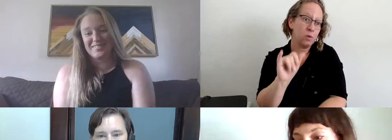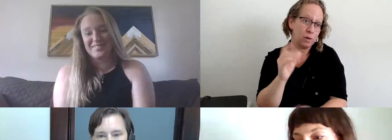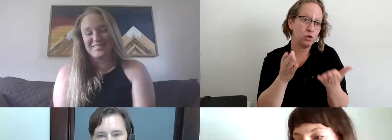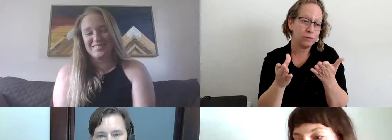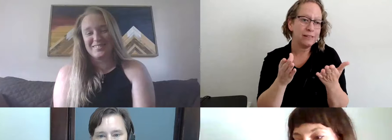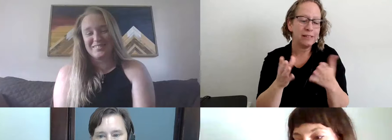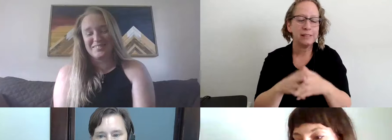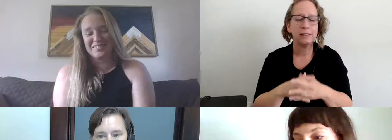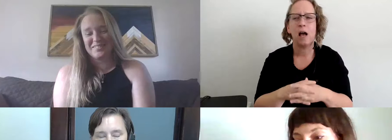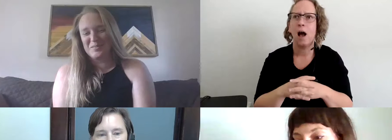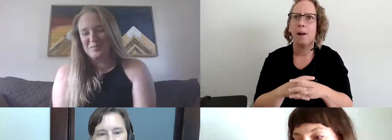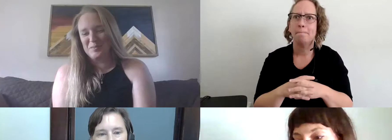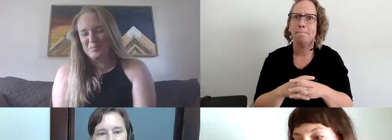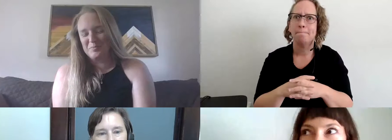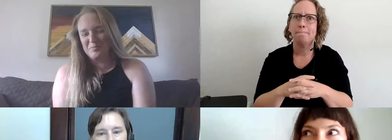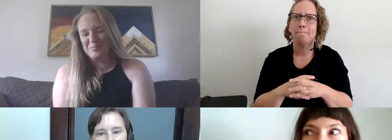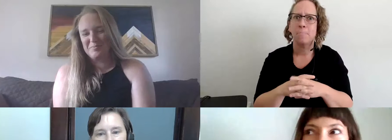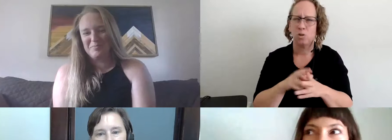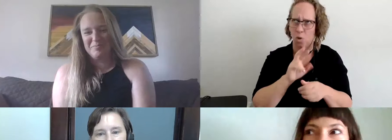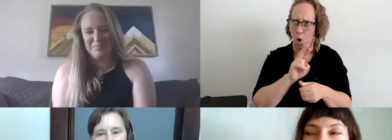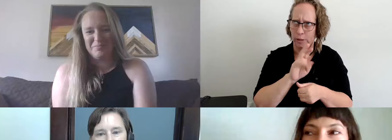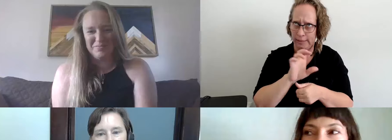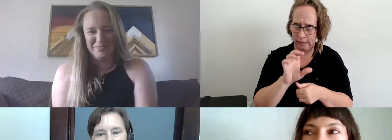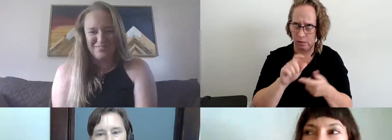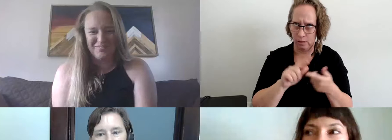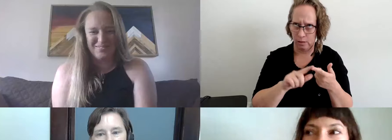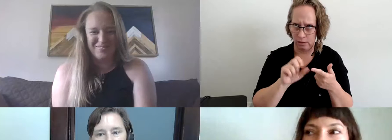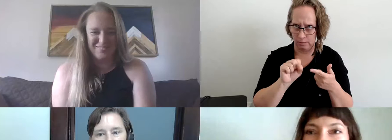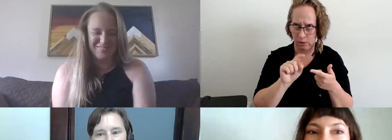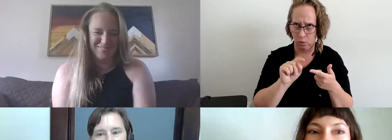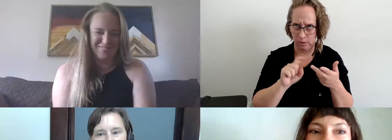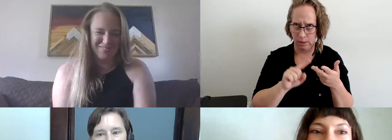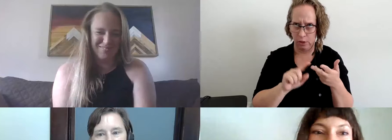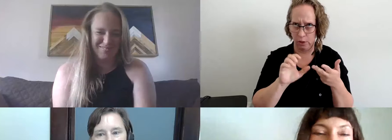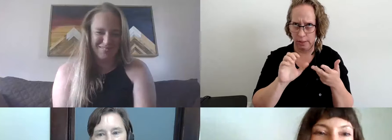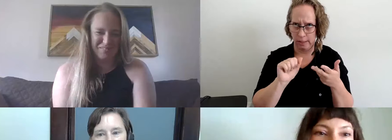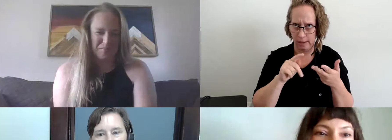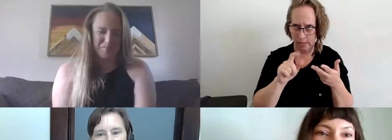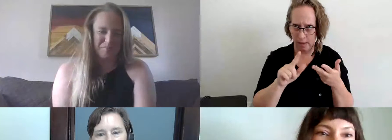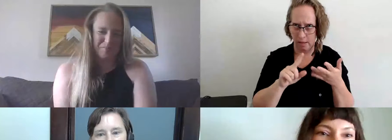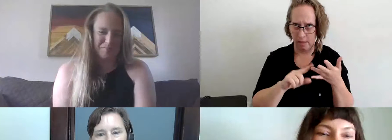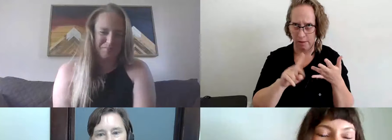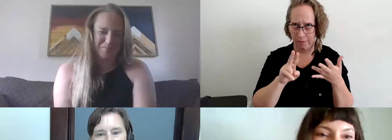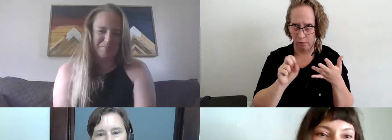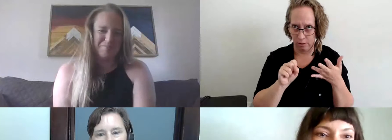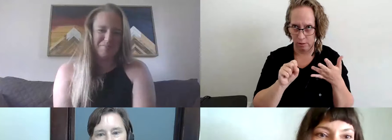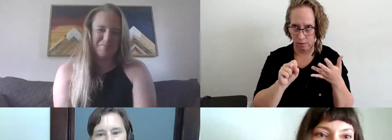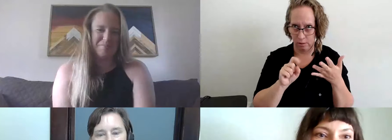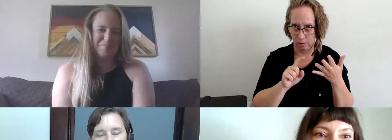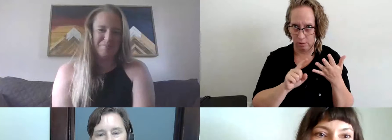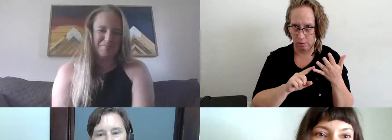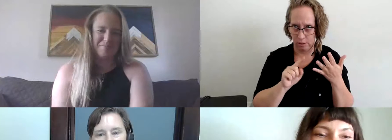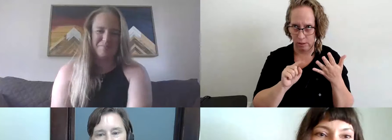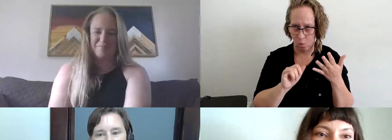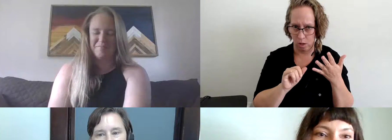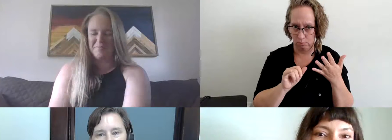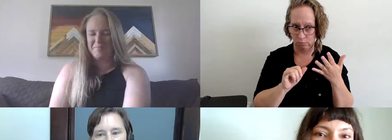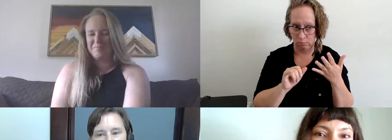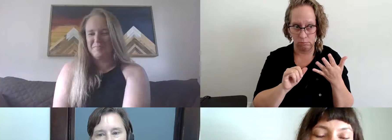services. So RCC, speech-to-speech, CapTel, VRS,